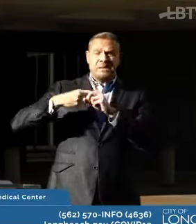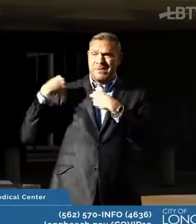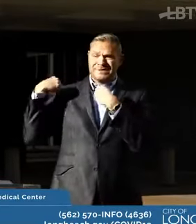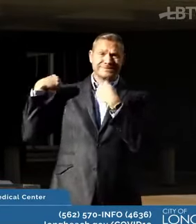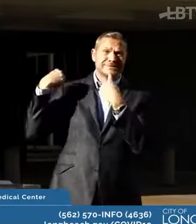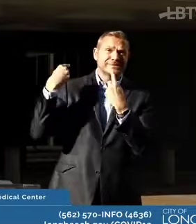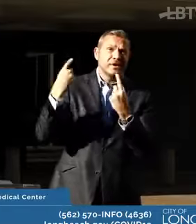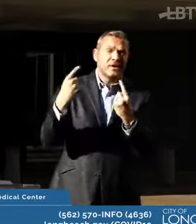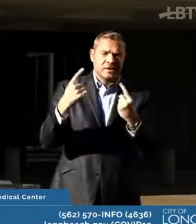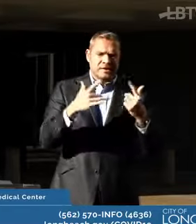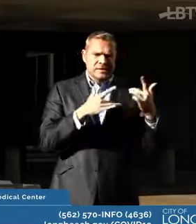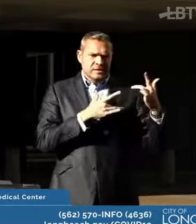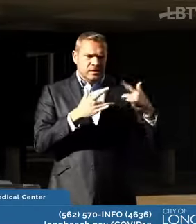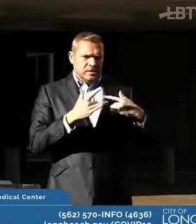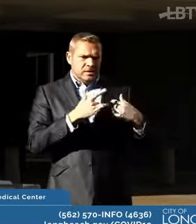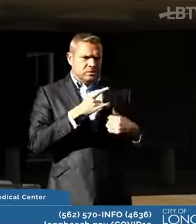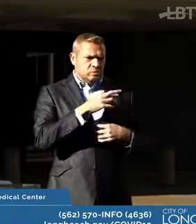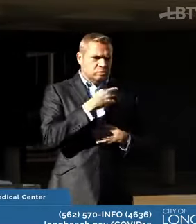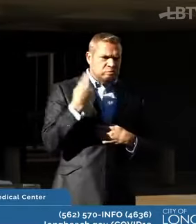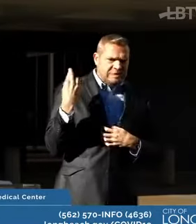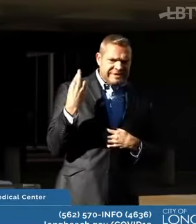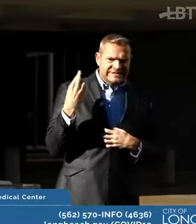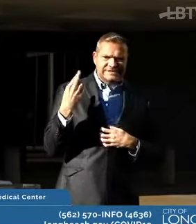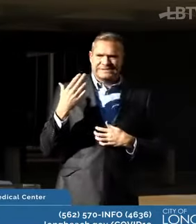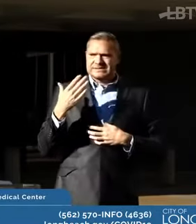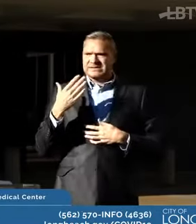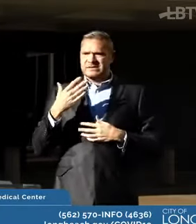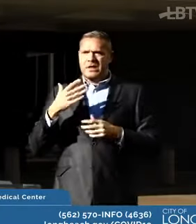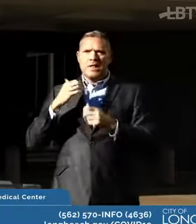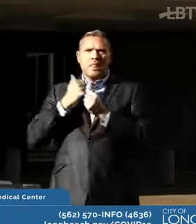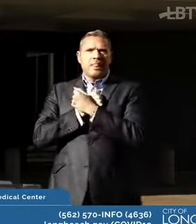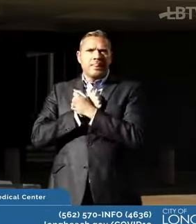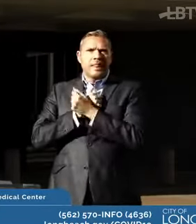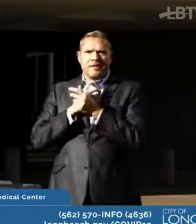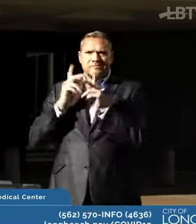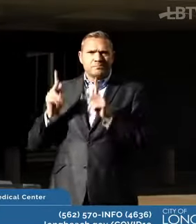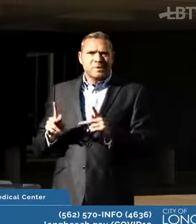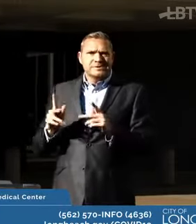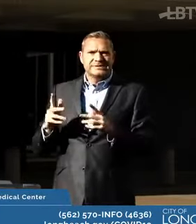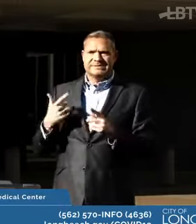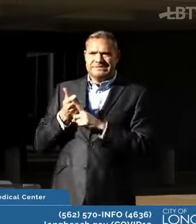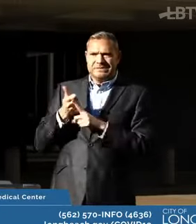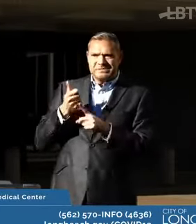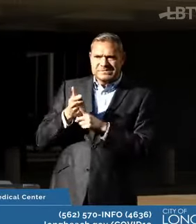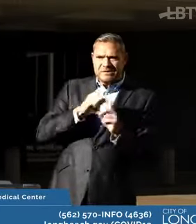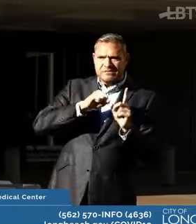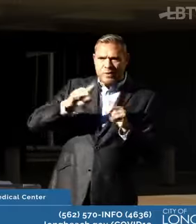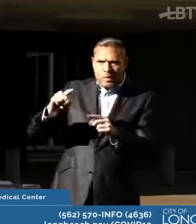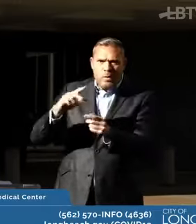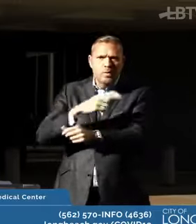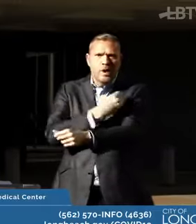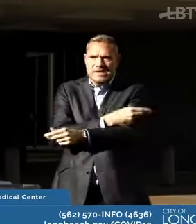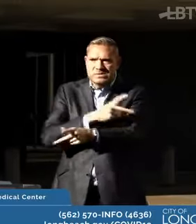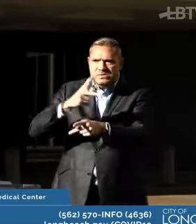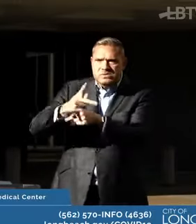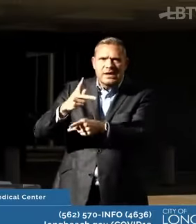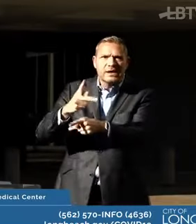about the risk their loved ones have taken and the sacrifice to provide care to our